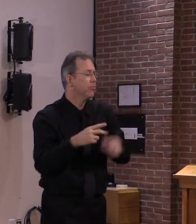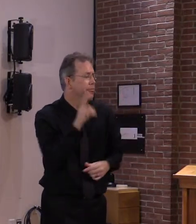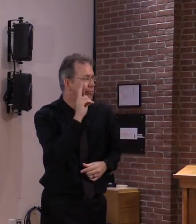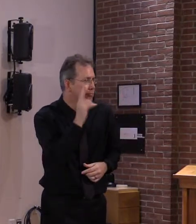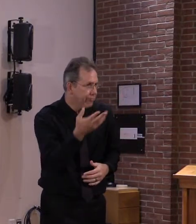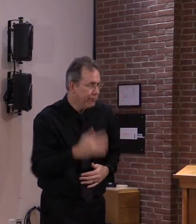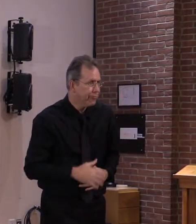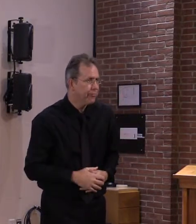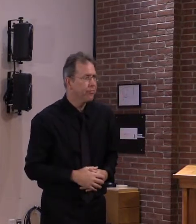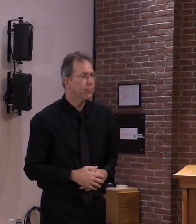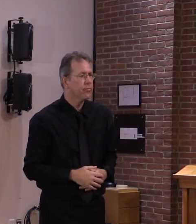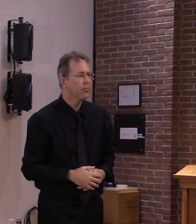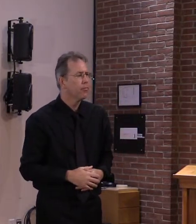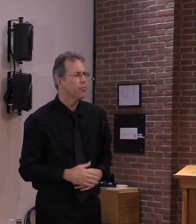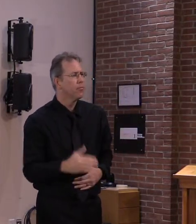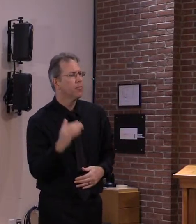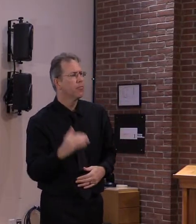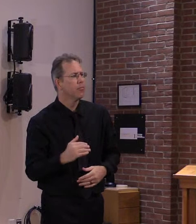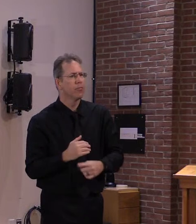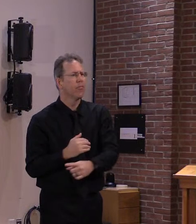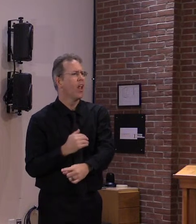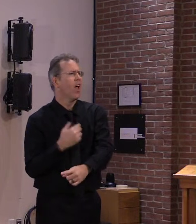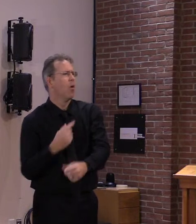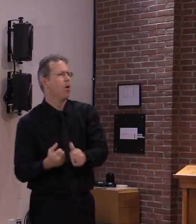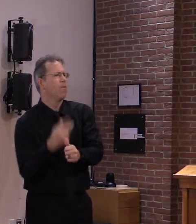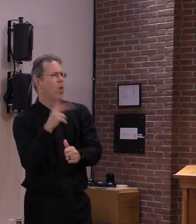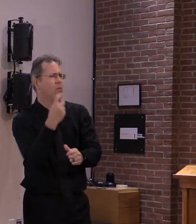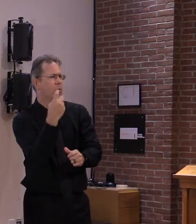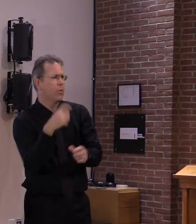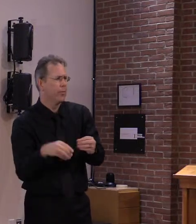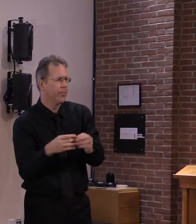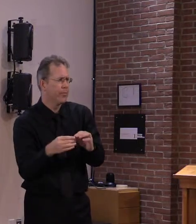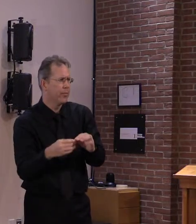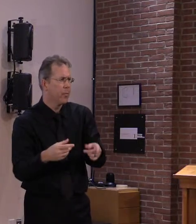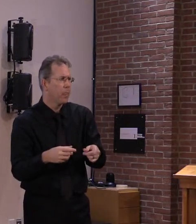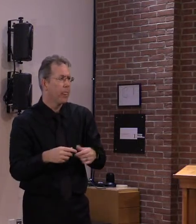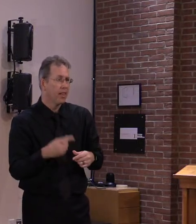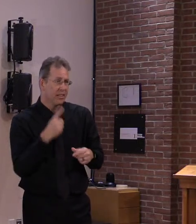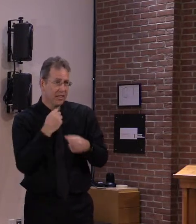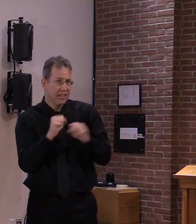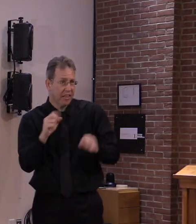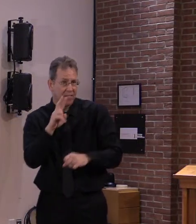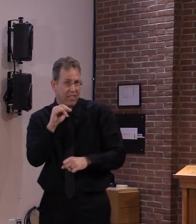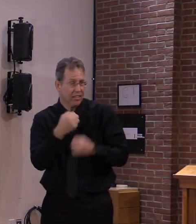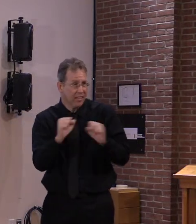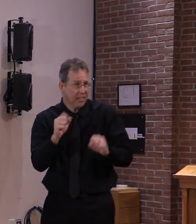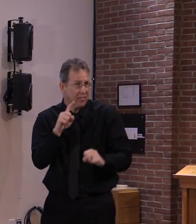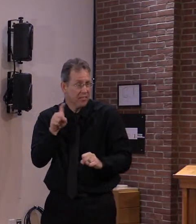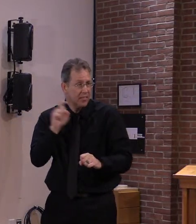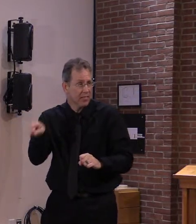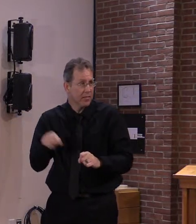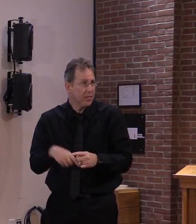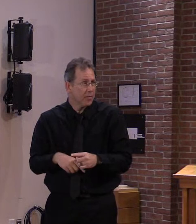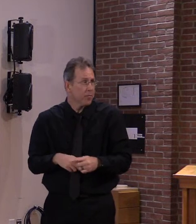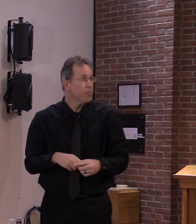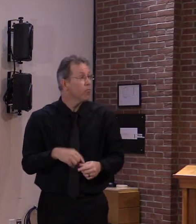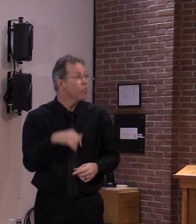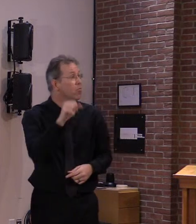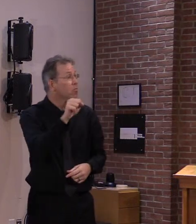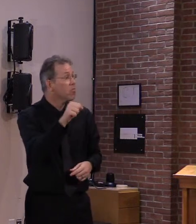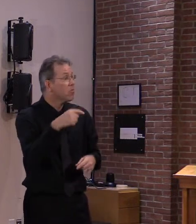new normal for a lot of folks across state government. So we'll glean as much of the good, all the